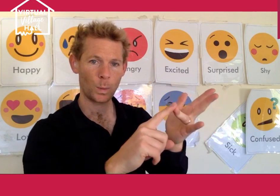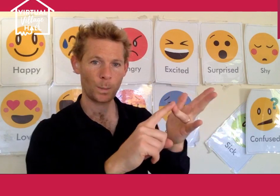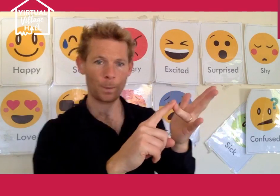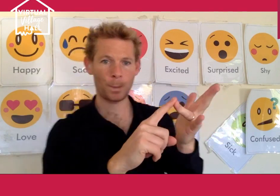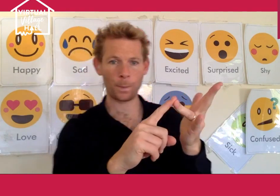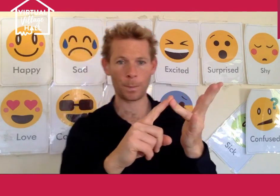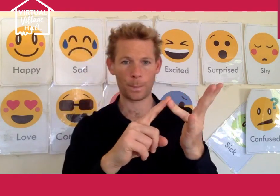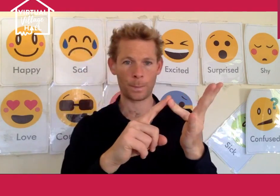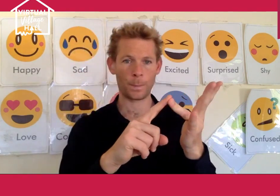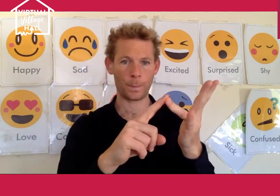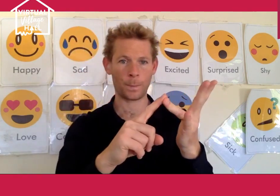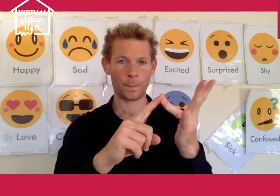O,